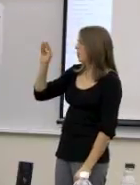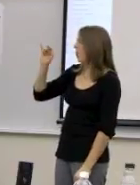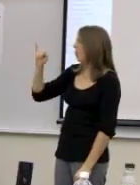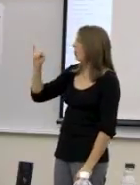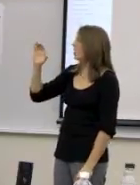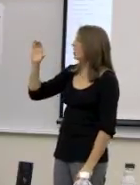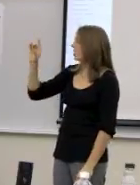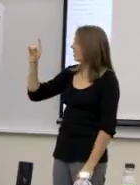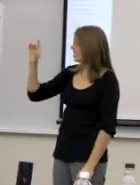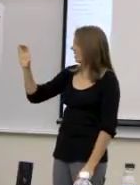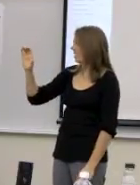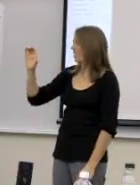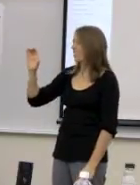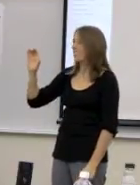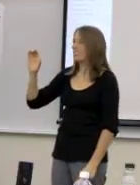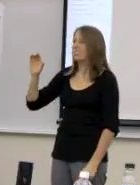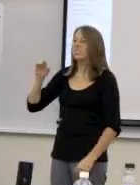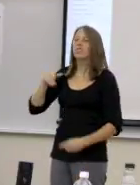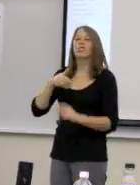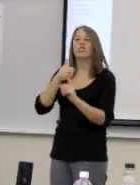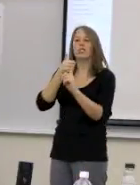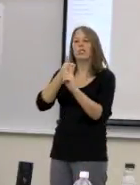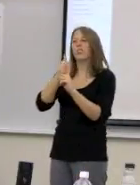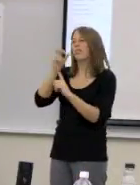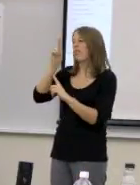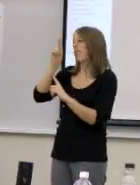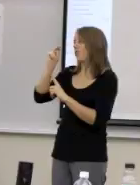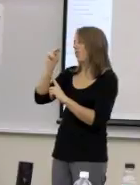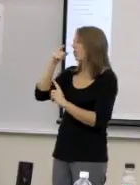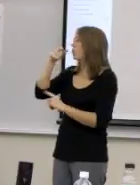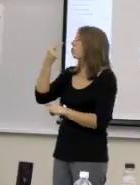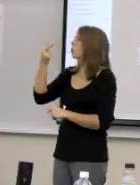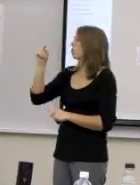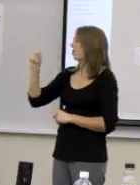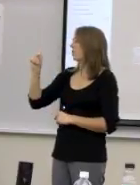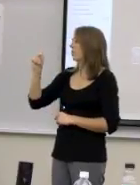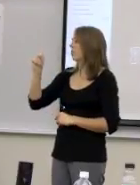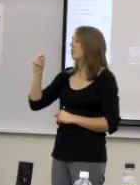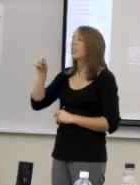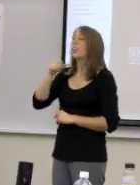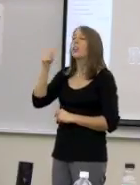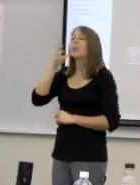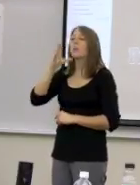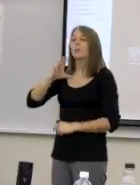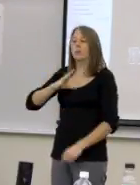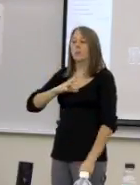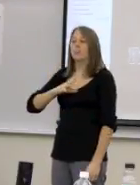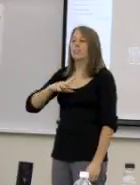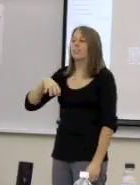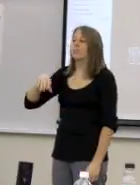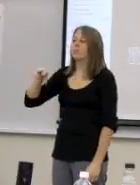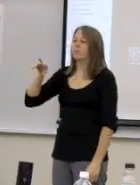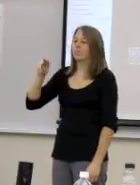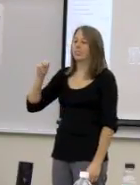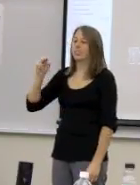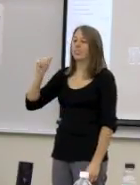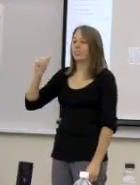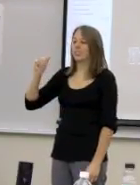workshop. She's a registered nurse at Georgetown. And Miss Nadine Kager, she is a coordinator of Green Pastures. She's coming